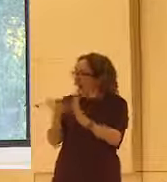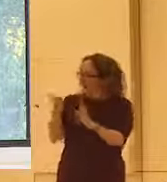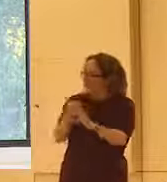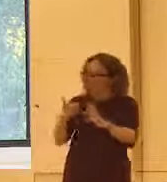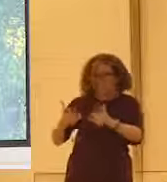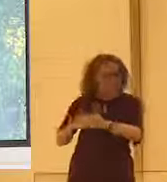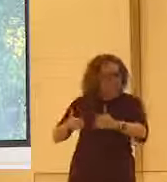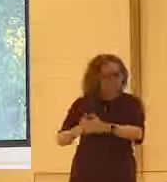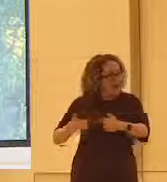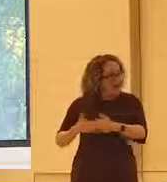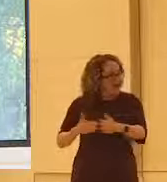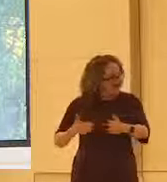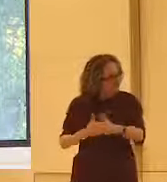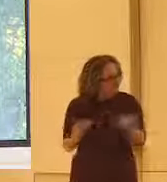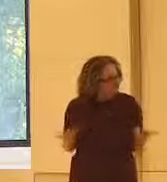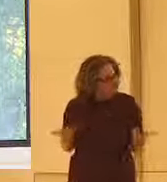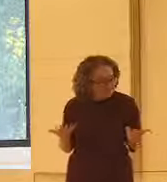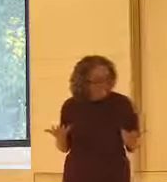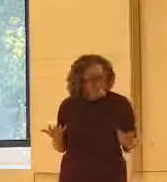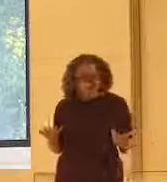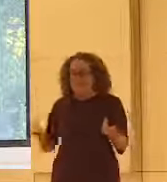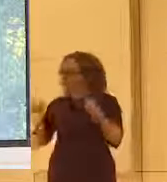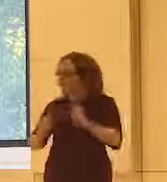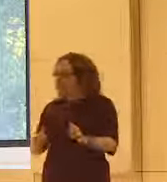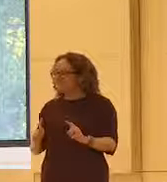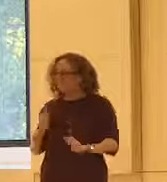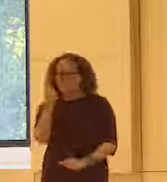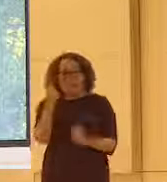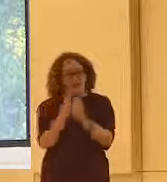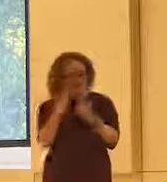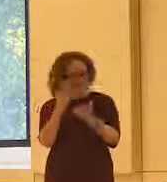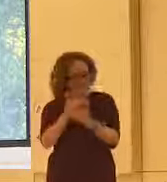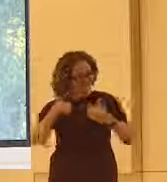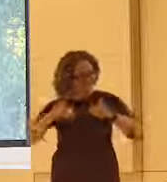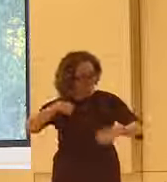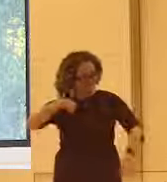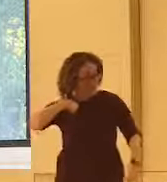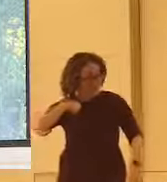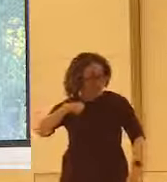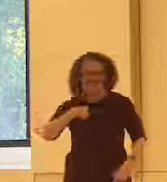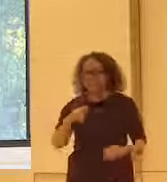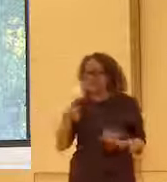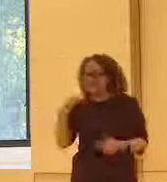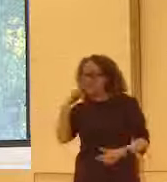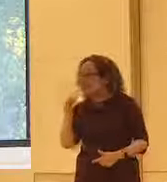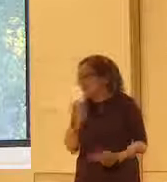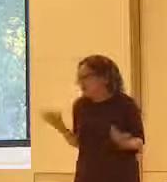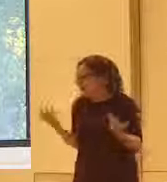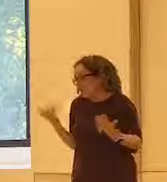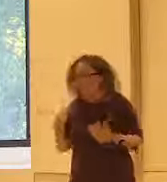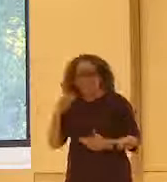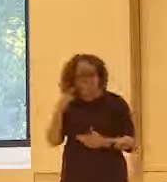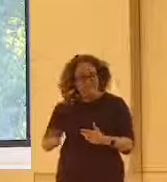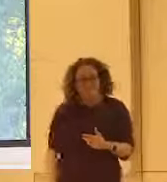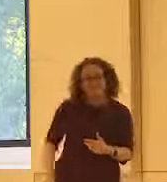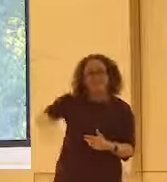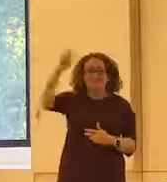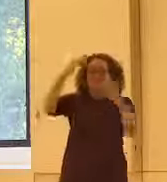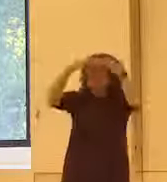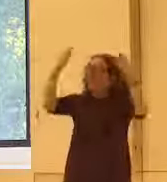not much. There's barriers all the time. So one thing that's interesting for me, of course I'm deaf, I've grown up